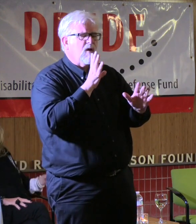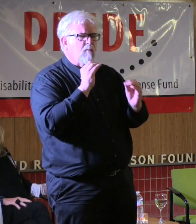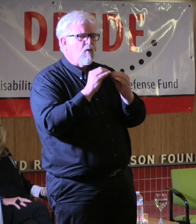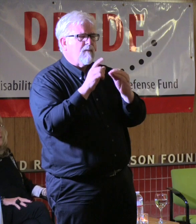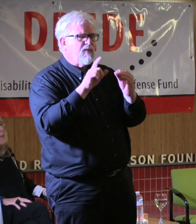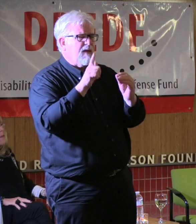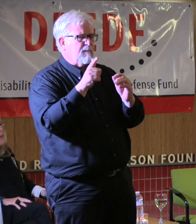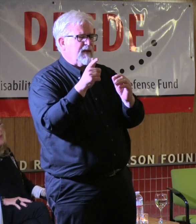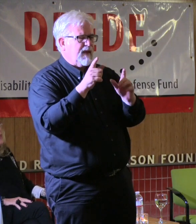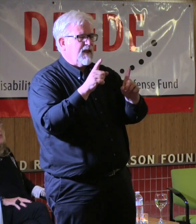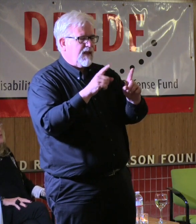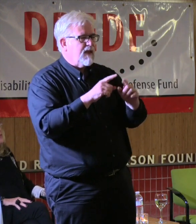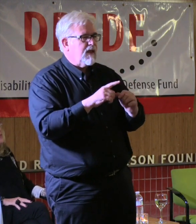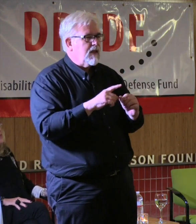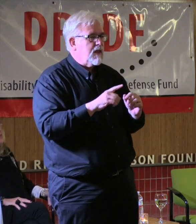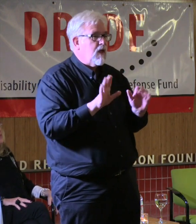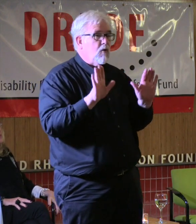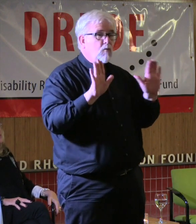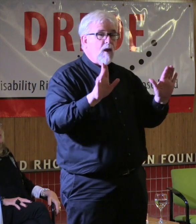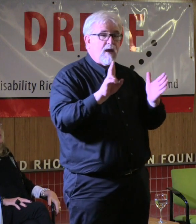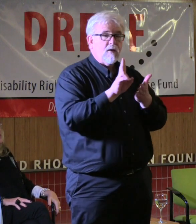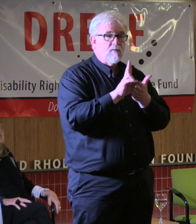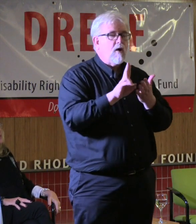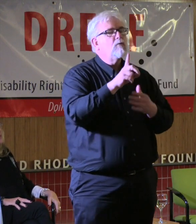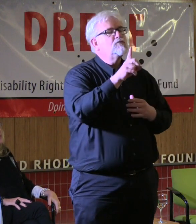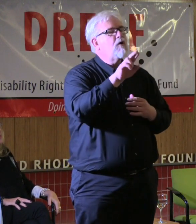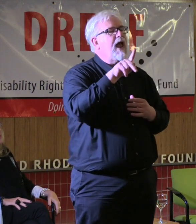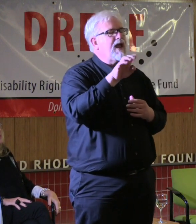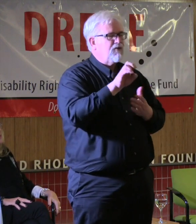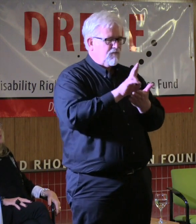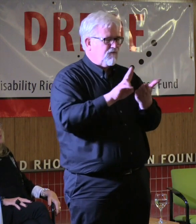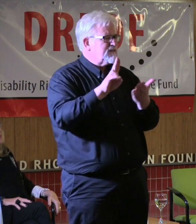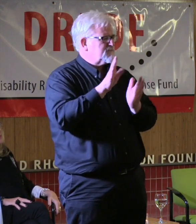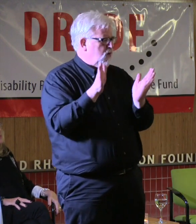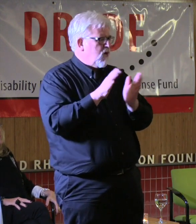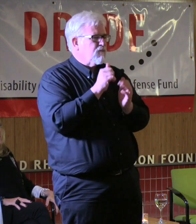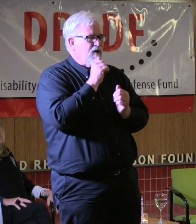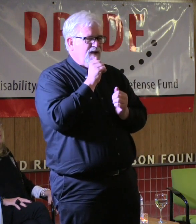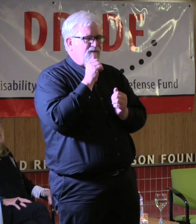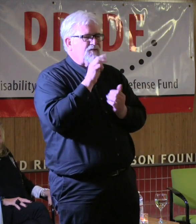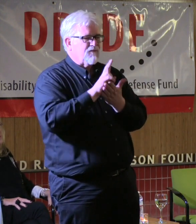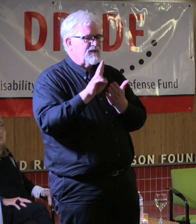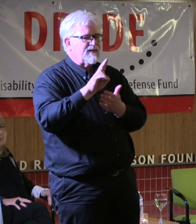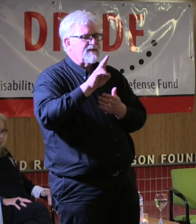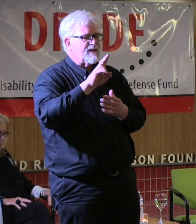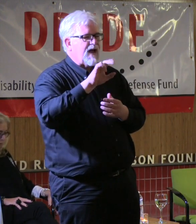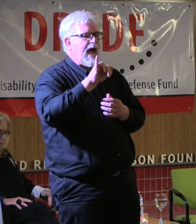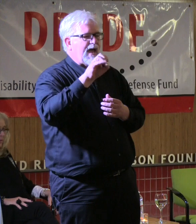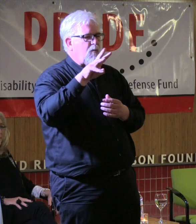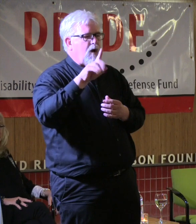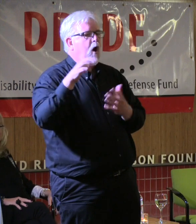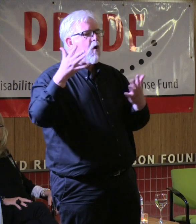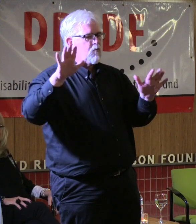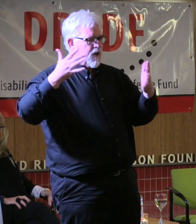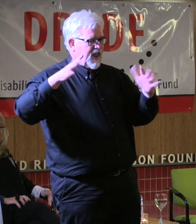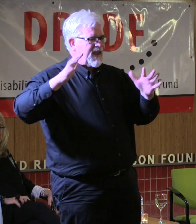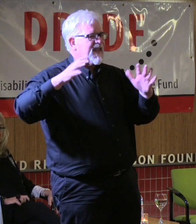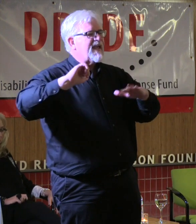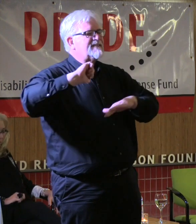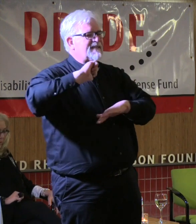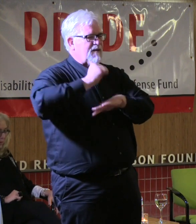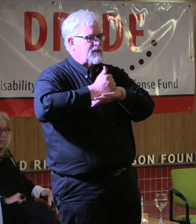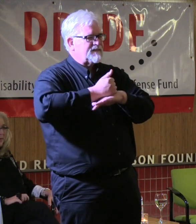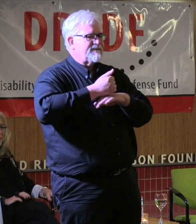minute. Drake University, which is a small private university in Des Moines, Iowa, has already established